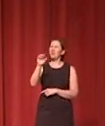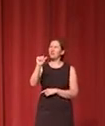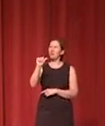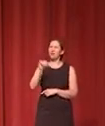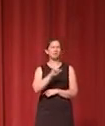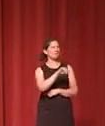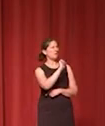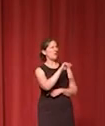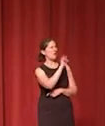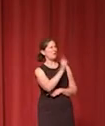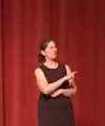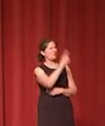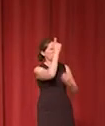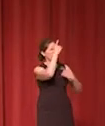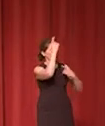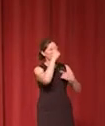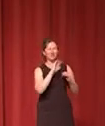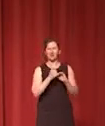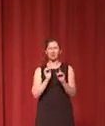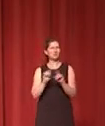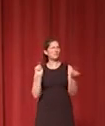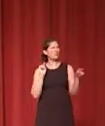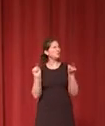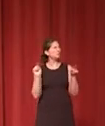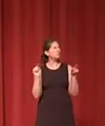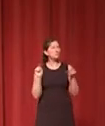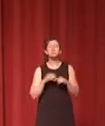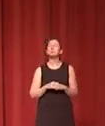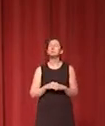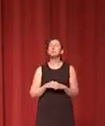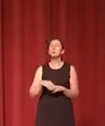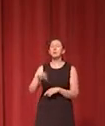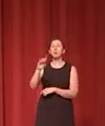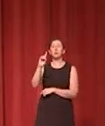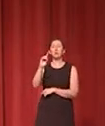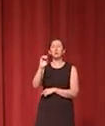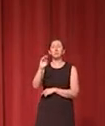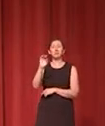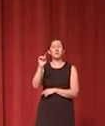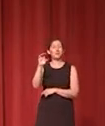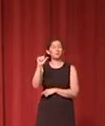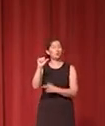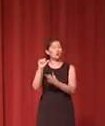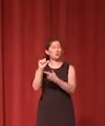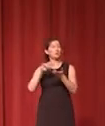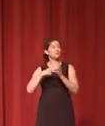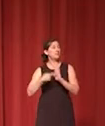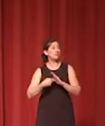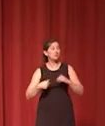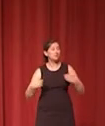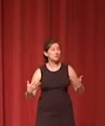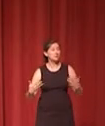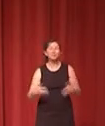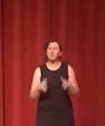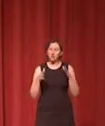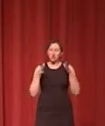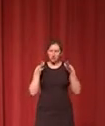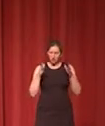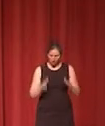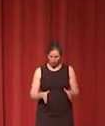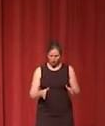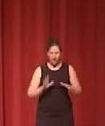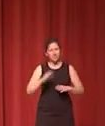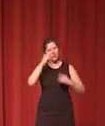Alzheimer's disease? So dementia is a term that's defined by a person having some thinking